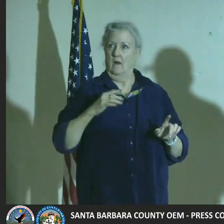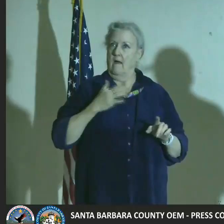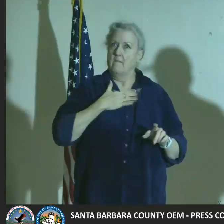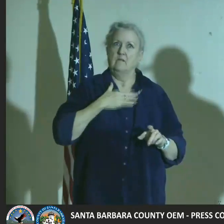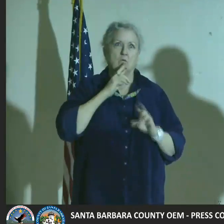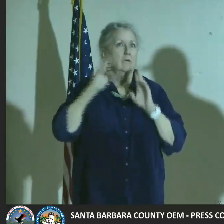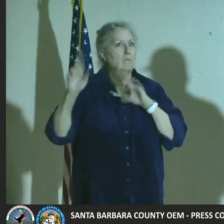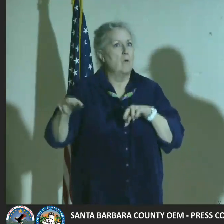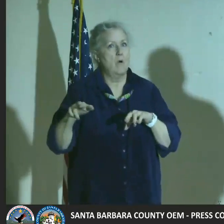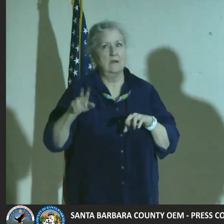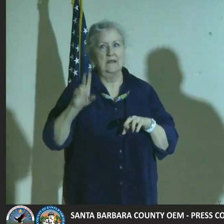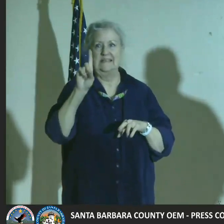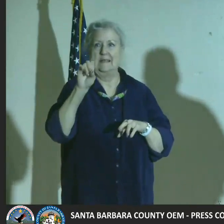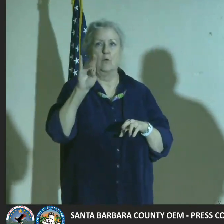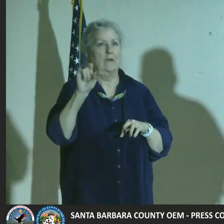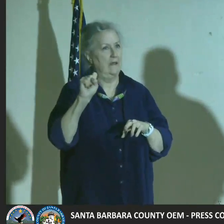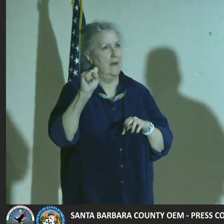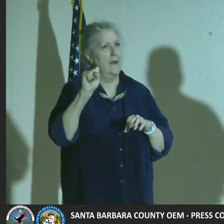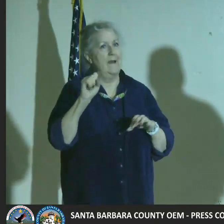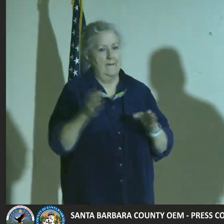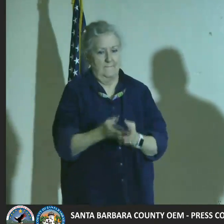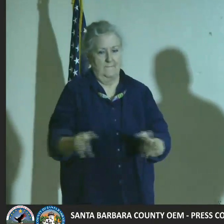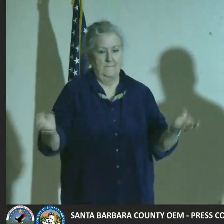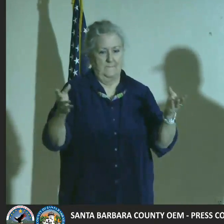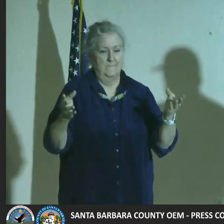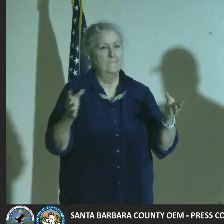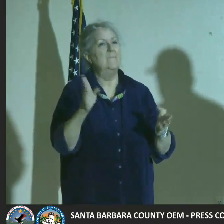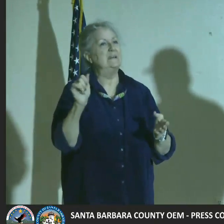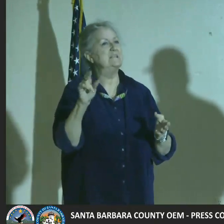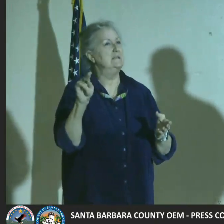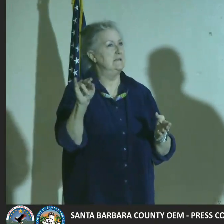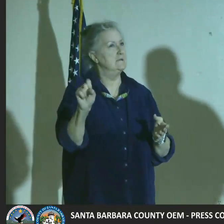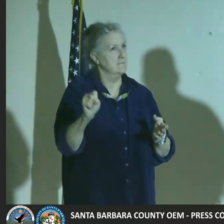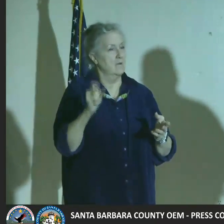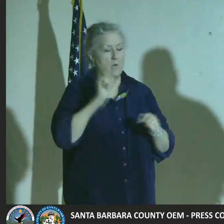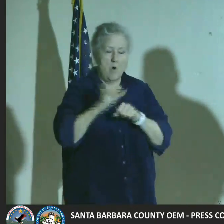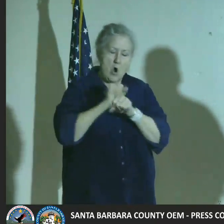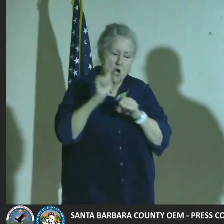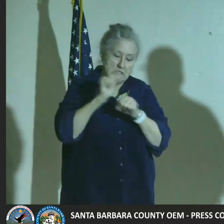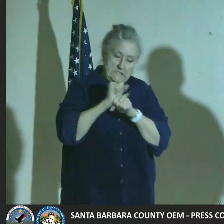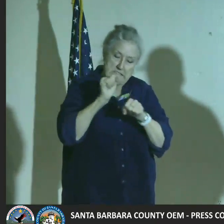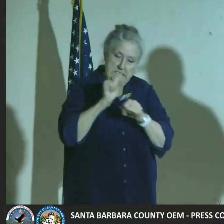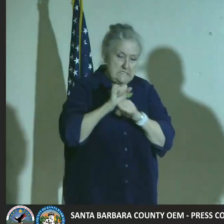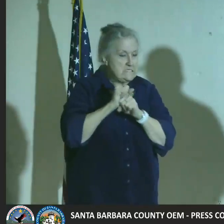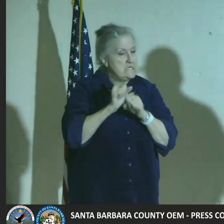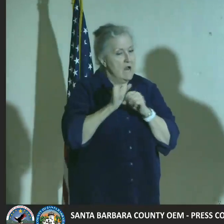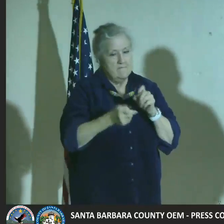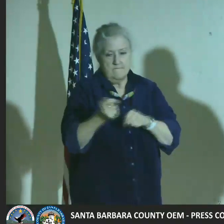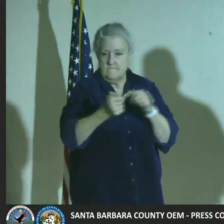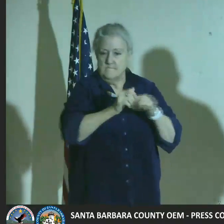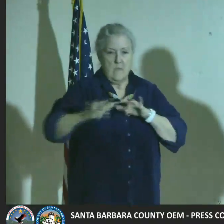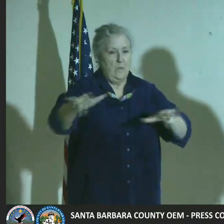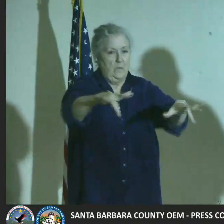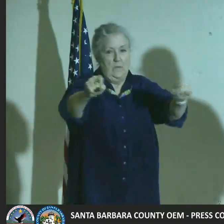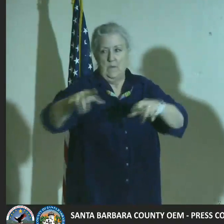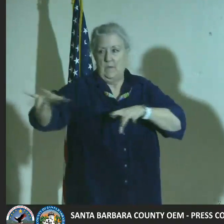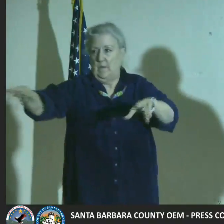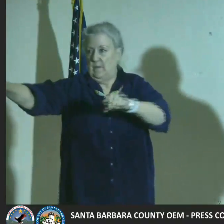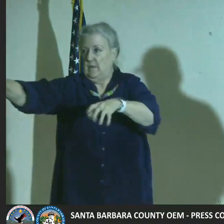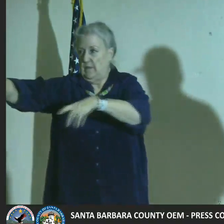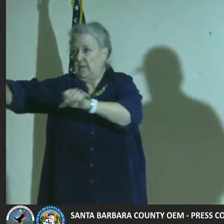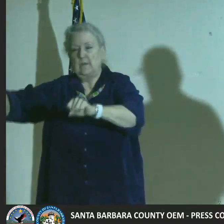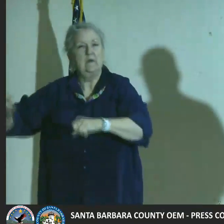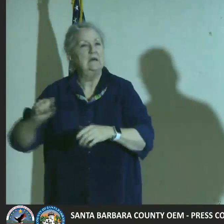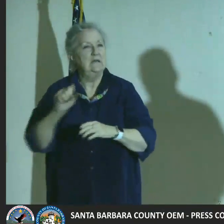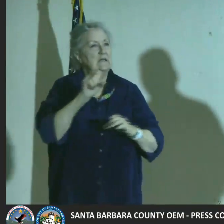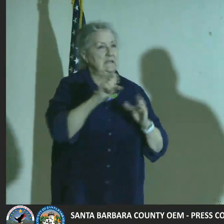report that our debris basins, which we worked so hard with the U.S. Army Corps of Engineers and FEMA and the state OES,